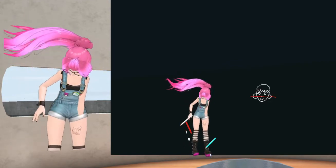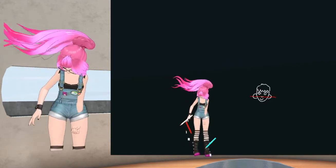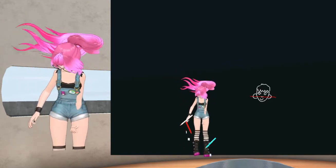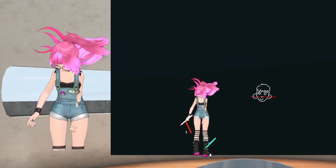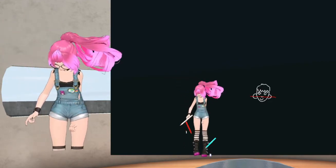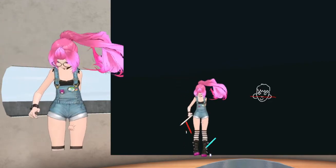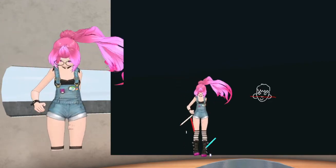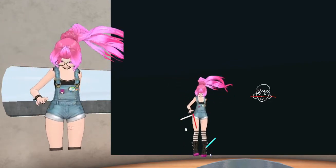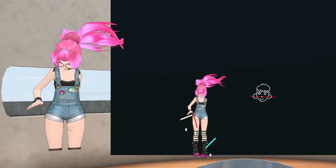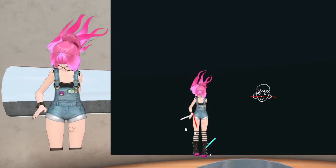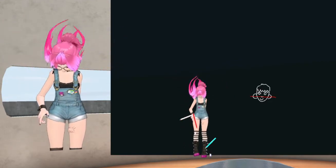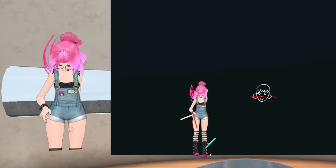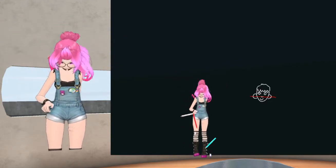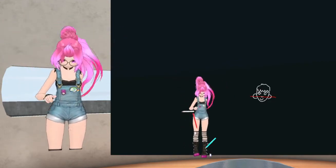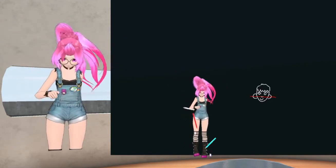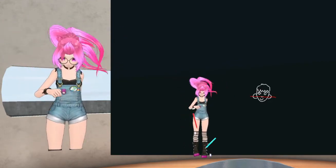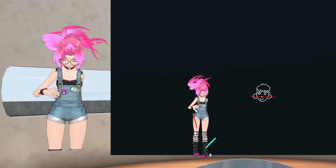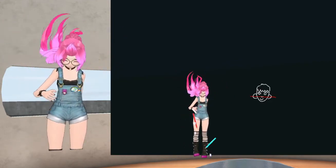body after.